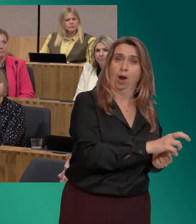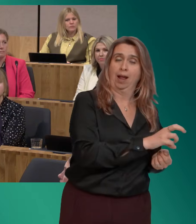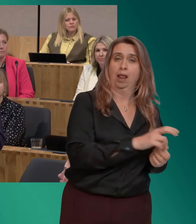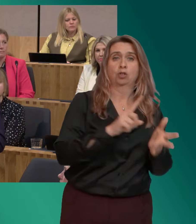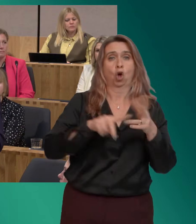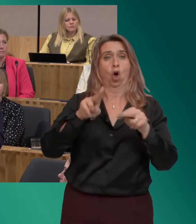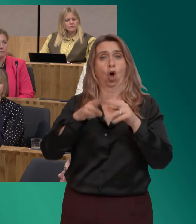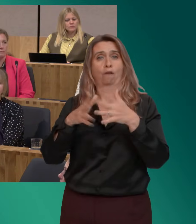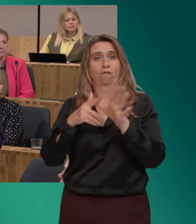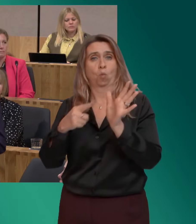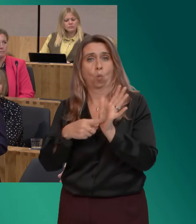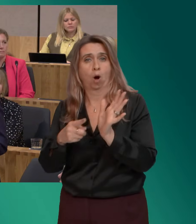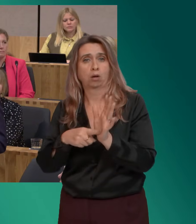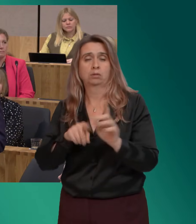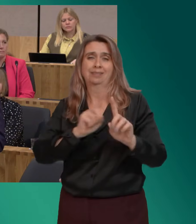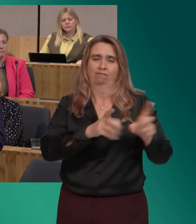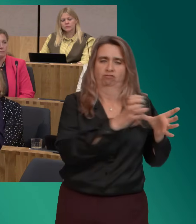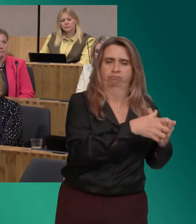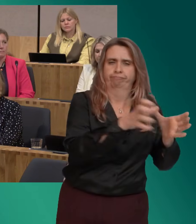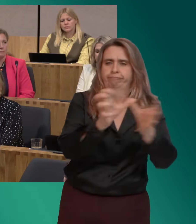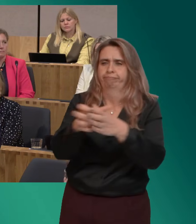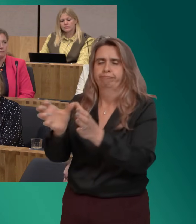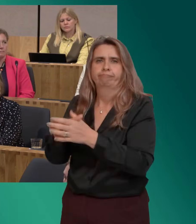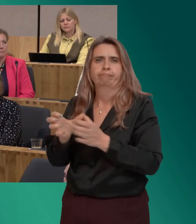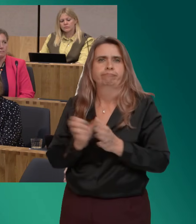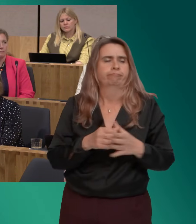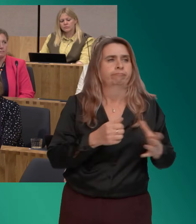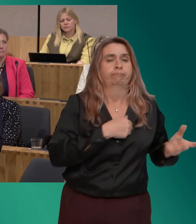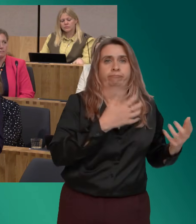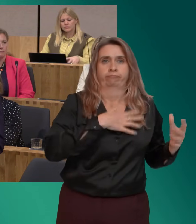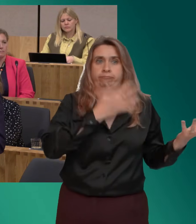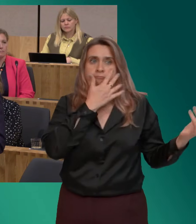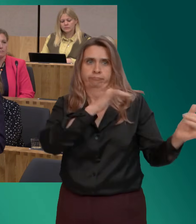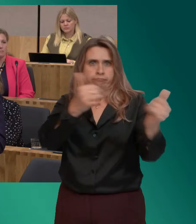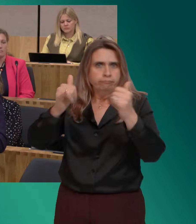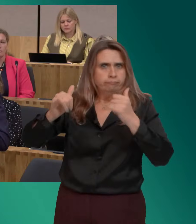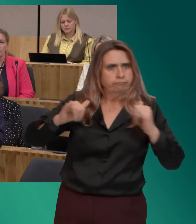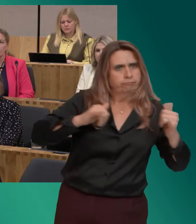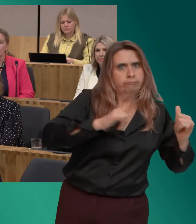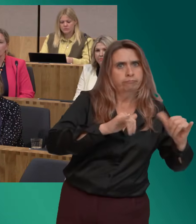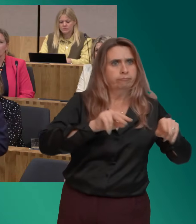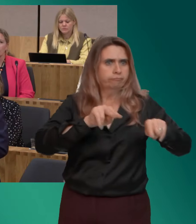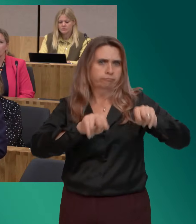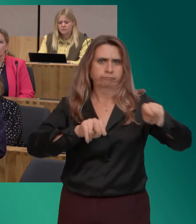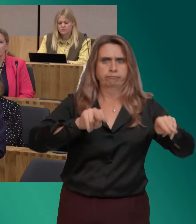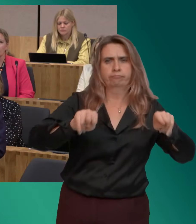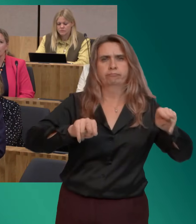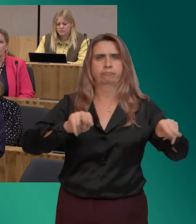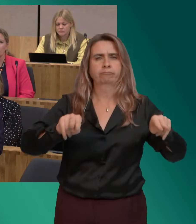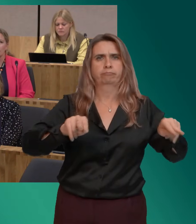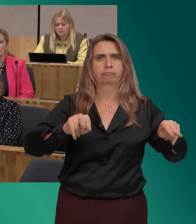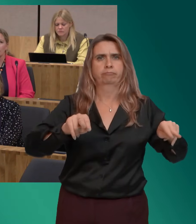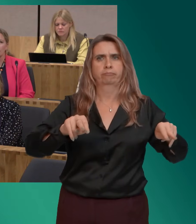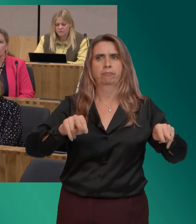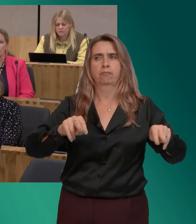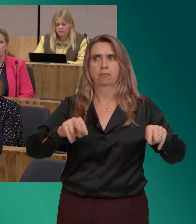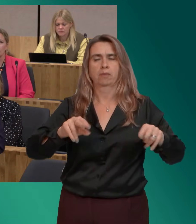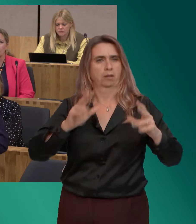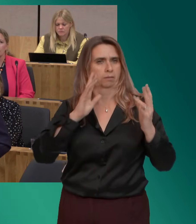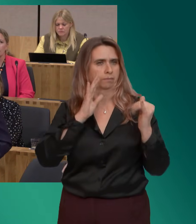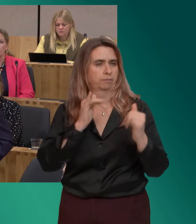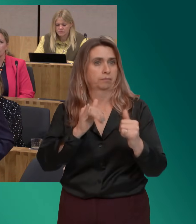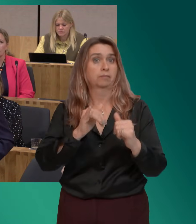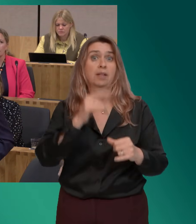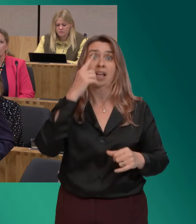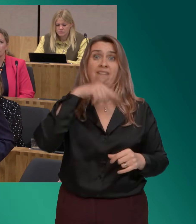to be able to deliver or monitor delivery rather through this current price review period and hold